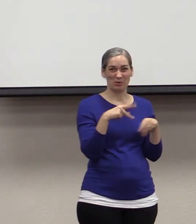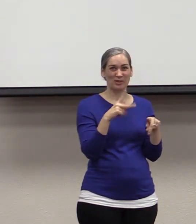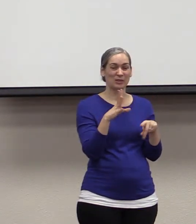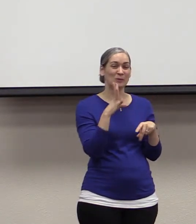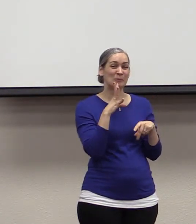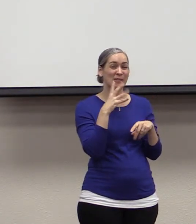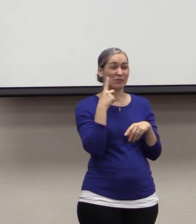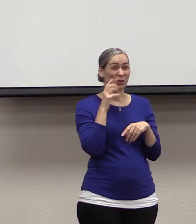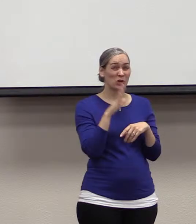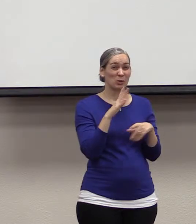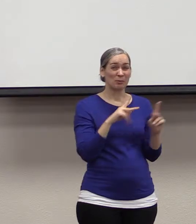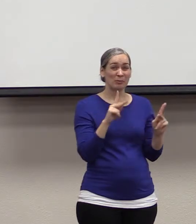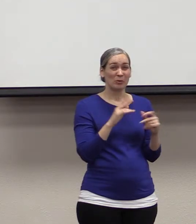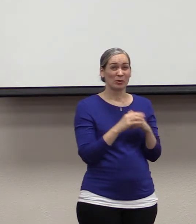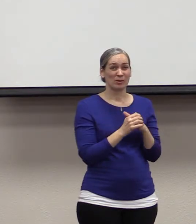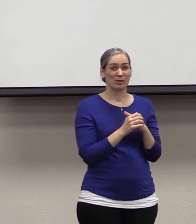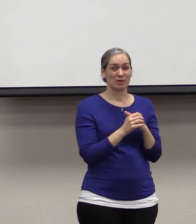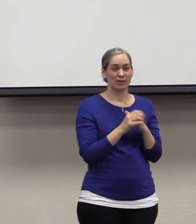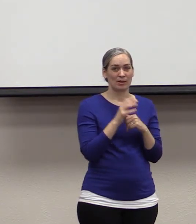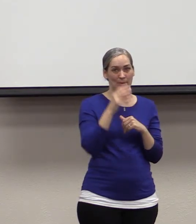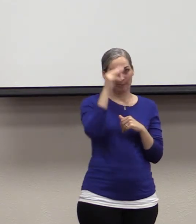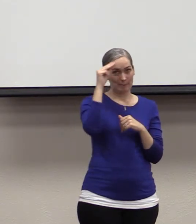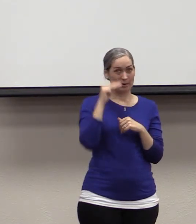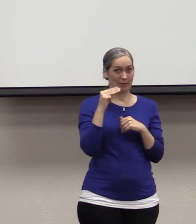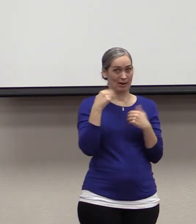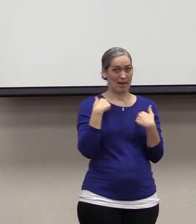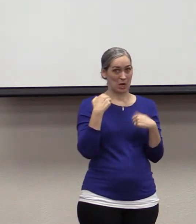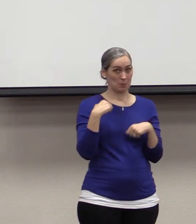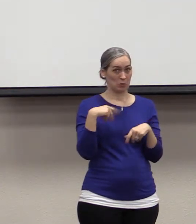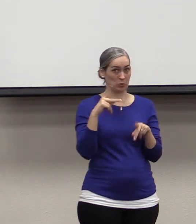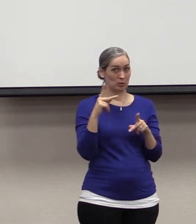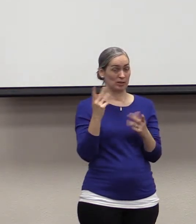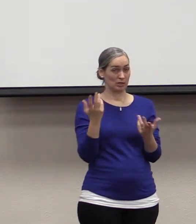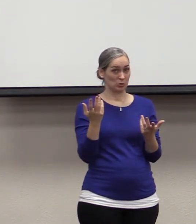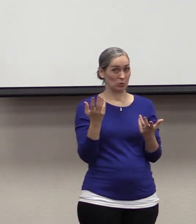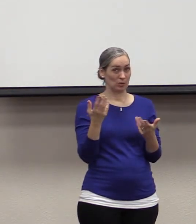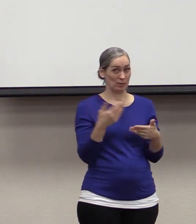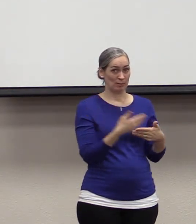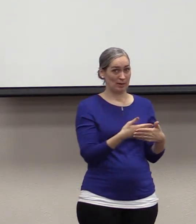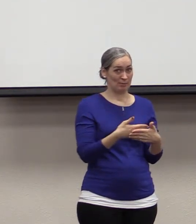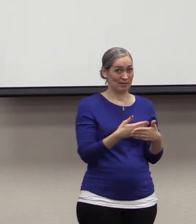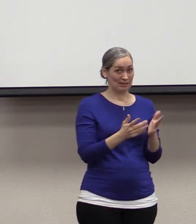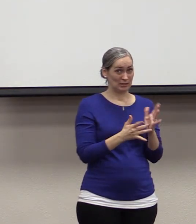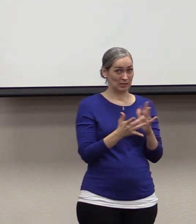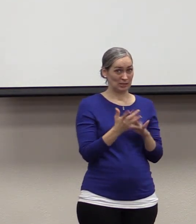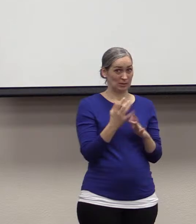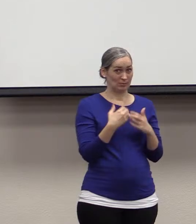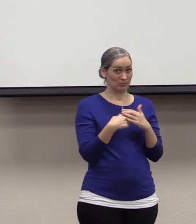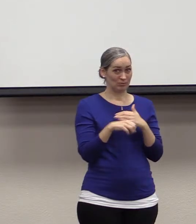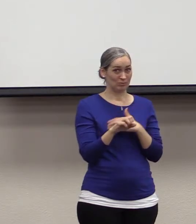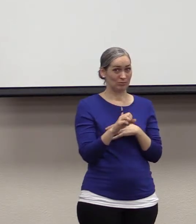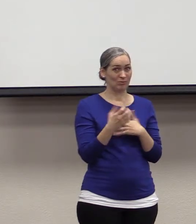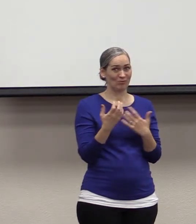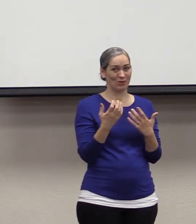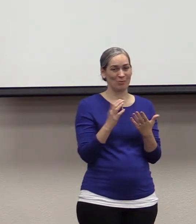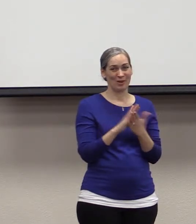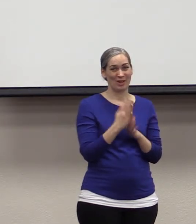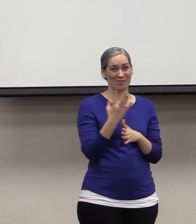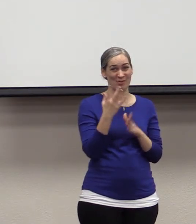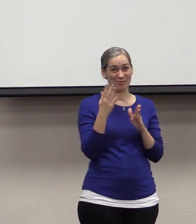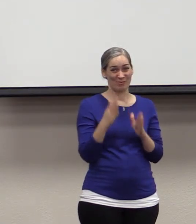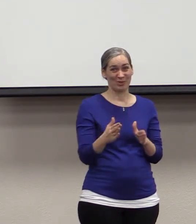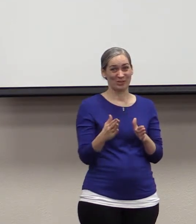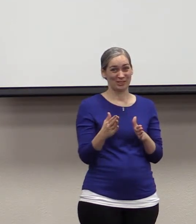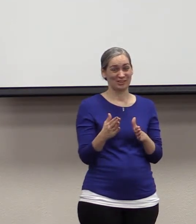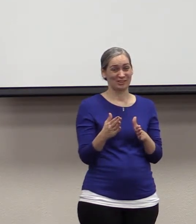people. Mary had the opportunity of bringing baby Jesus into the world, to be the one through him she